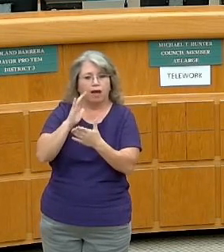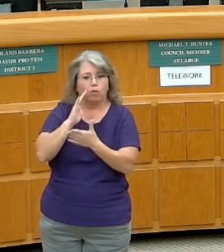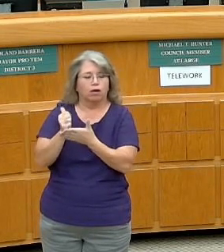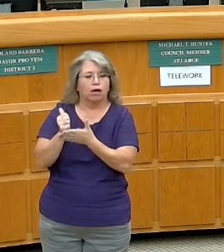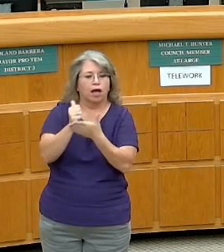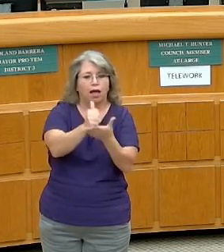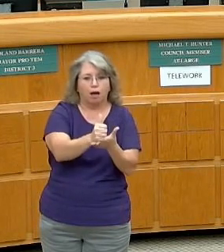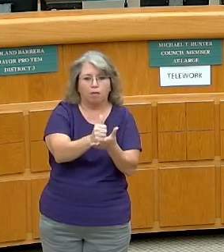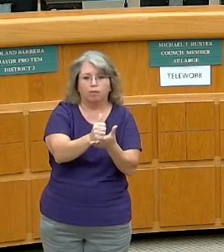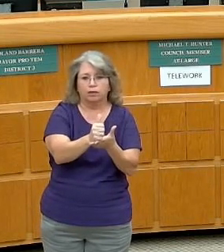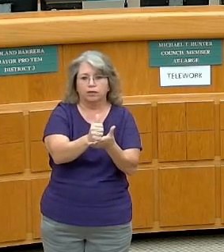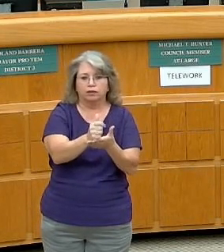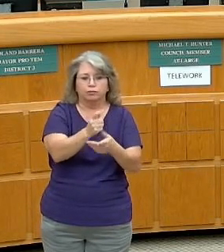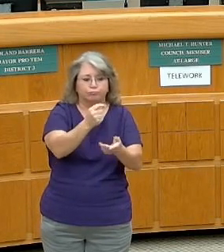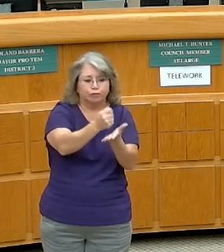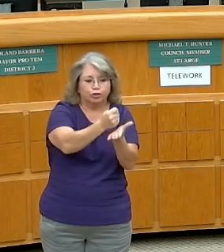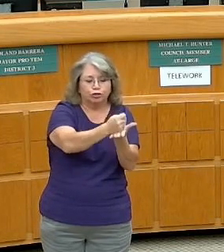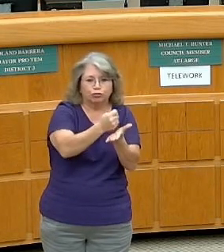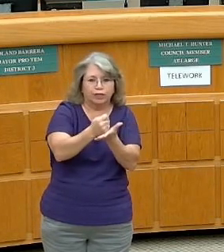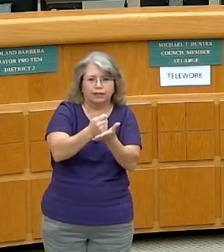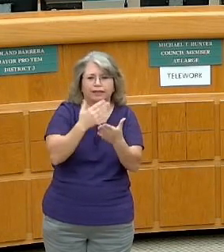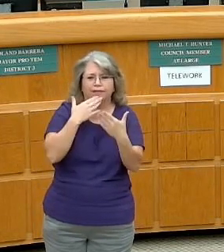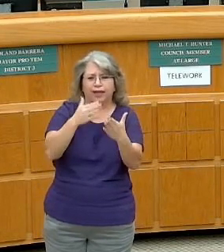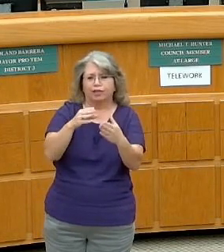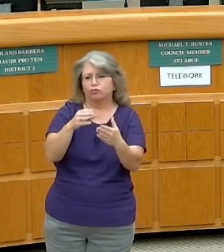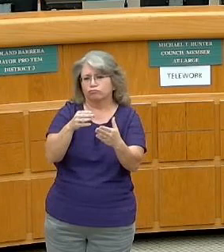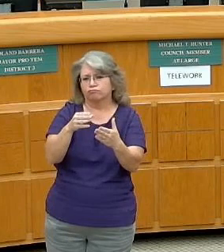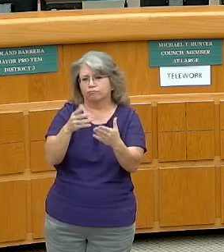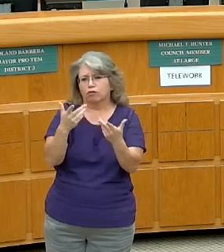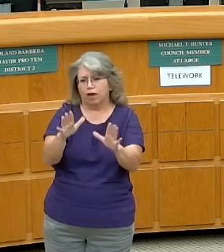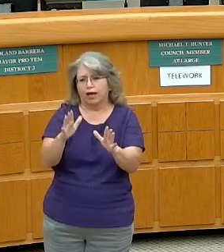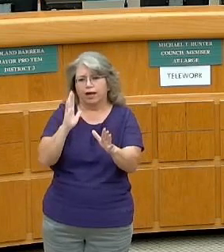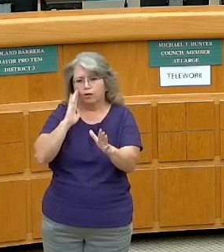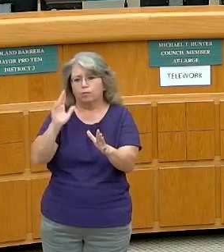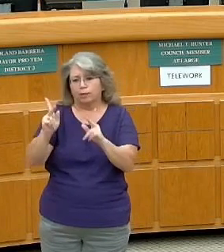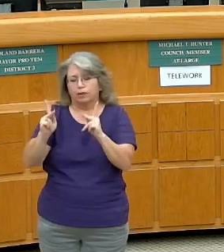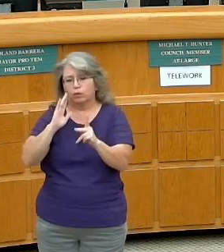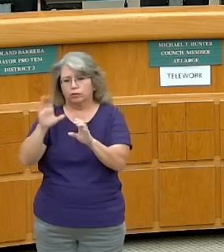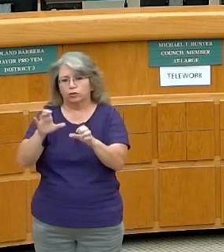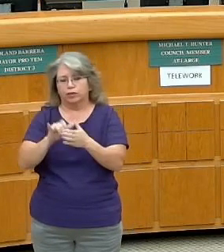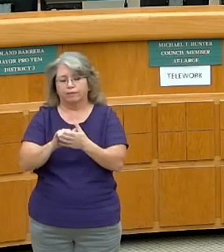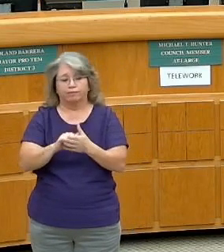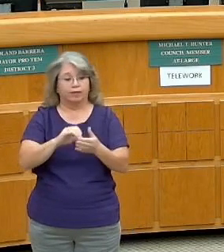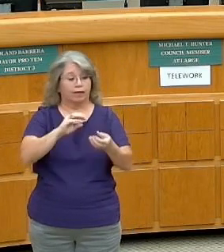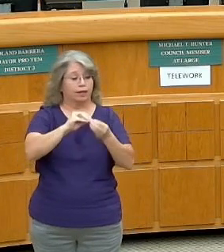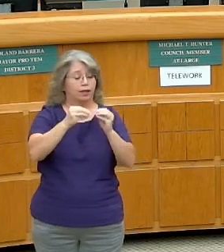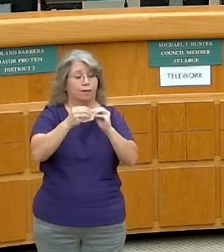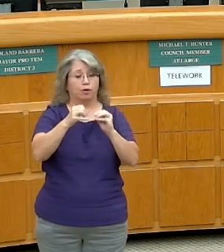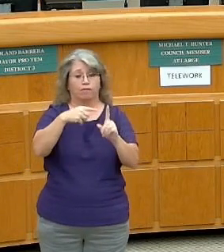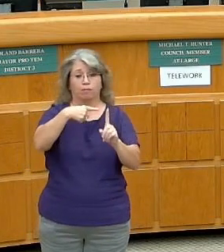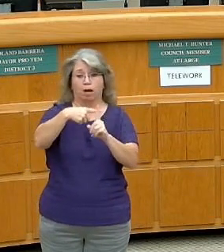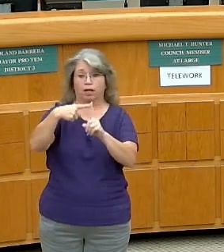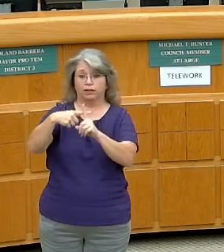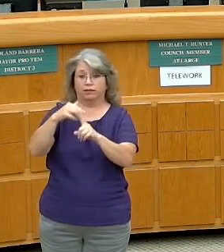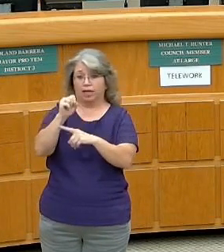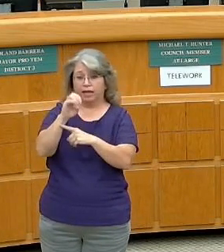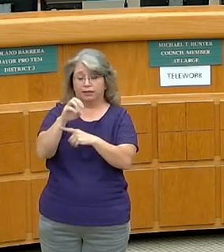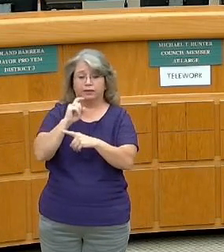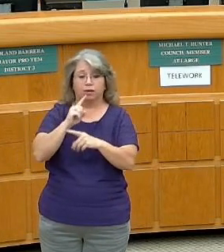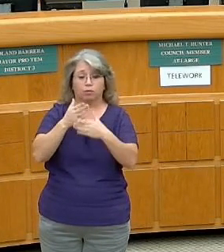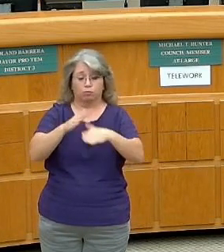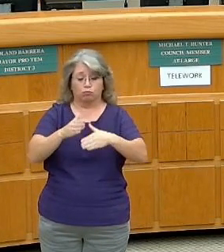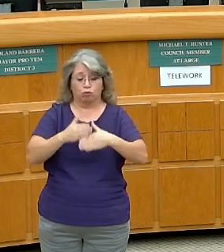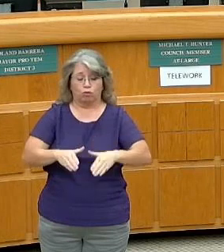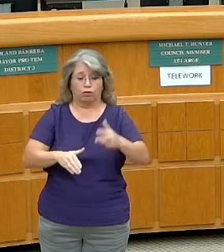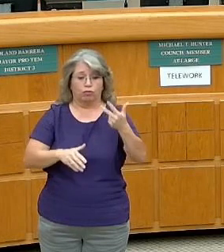you in advance. We have a very generous community. The numbers being reported on positive cases are broken down in 3